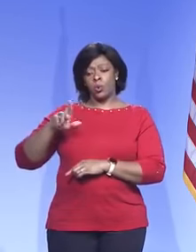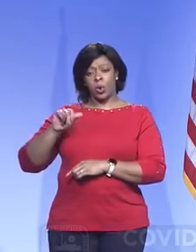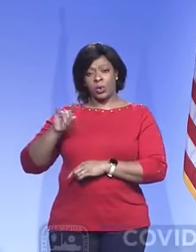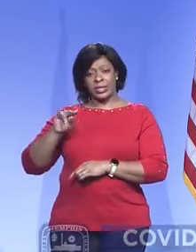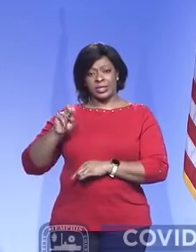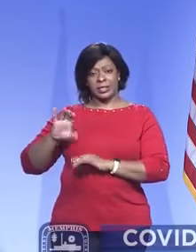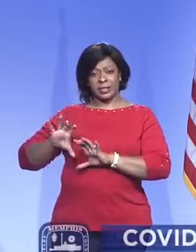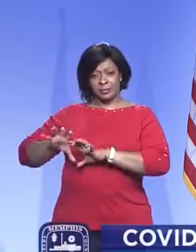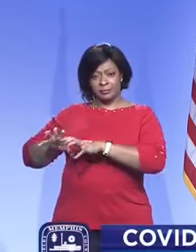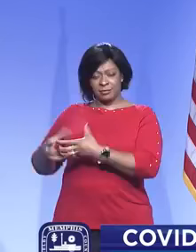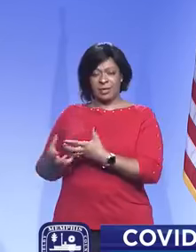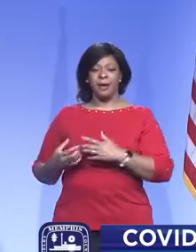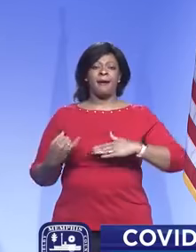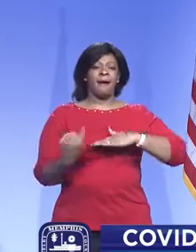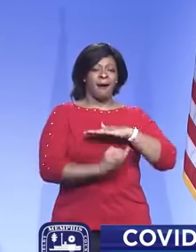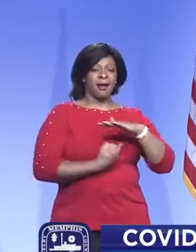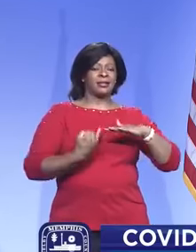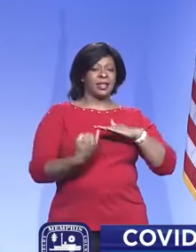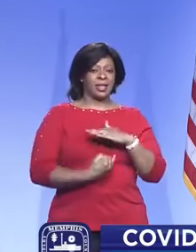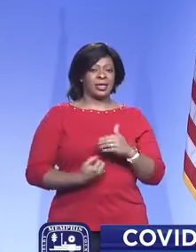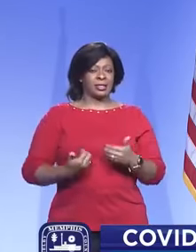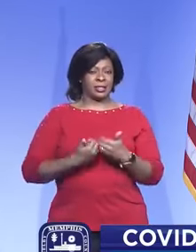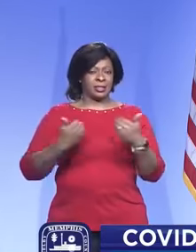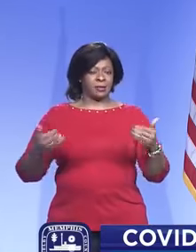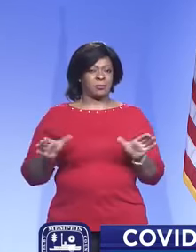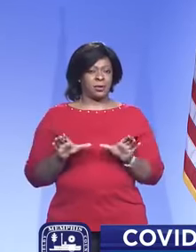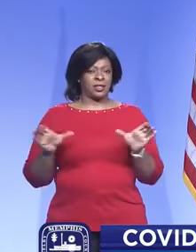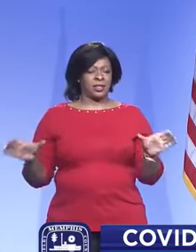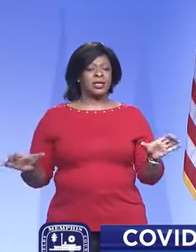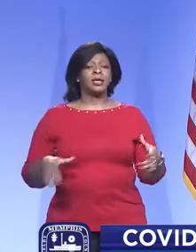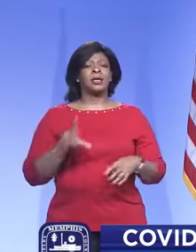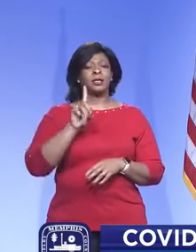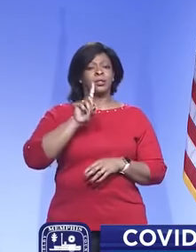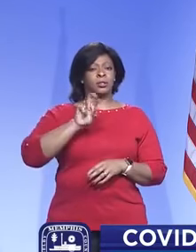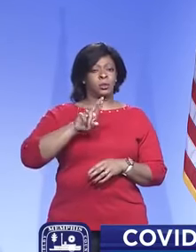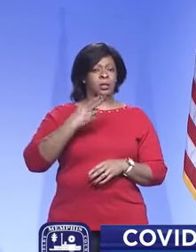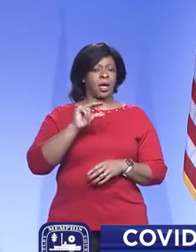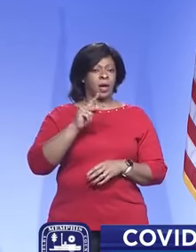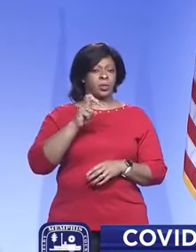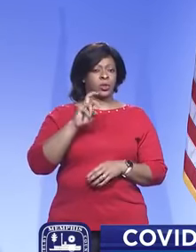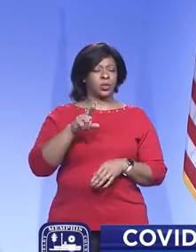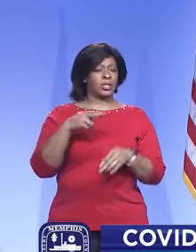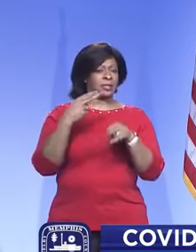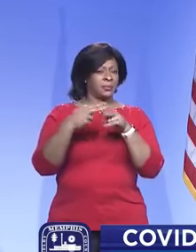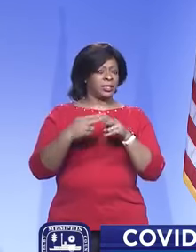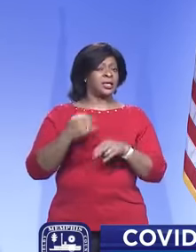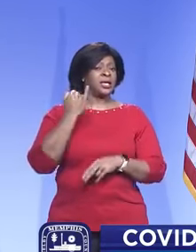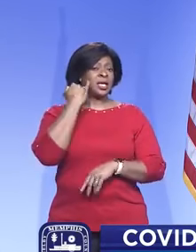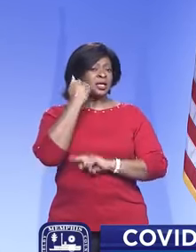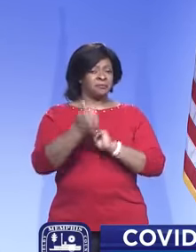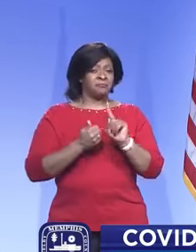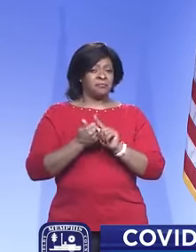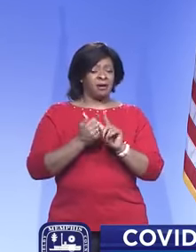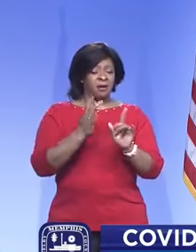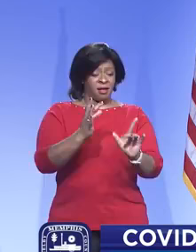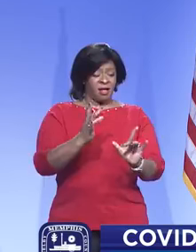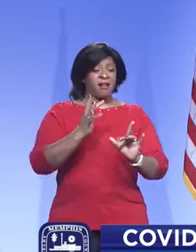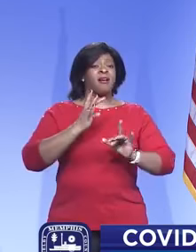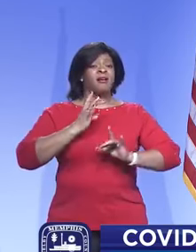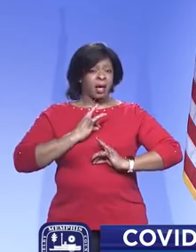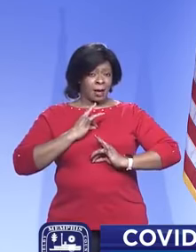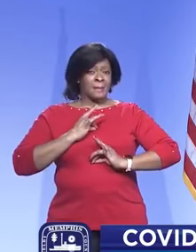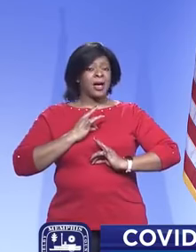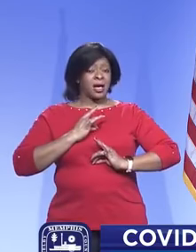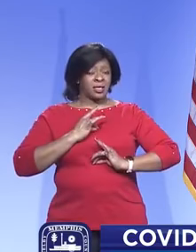isolation. And as Dr. Haushalter stated, if you are infected with